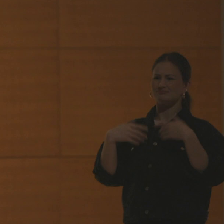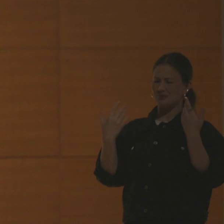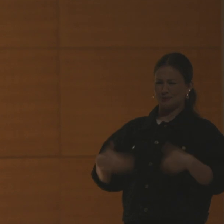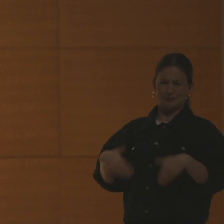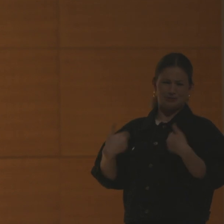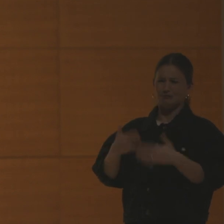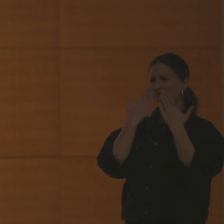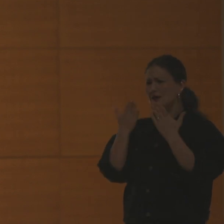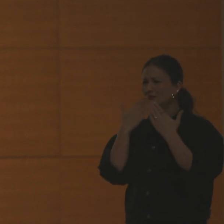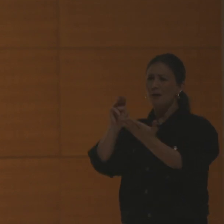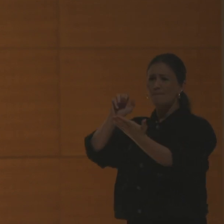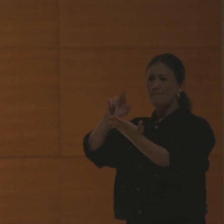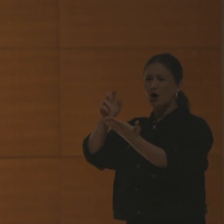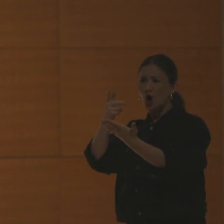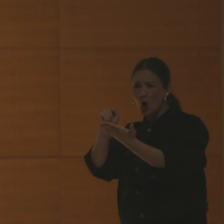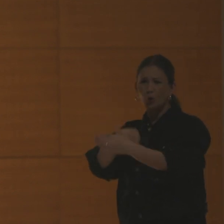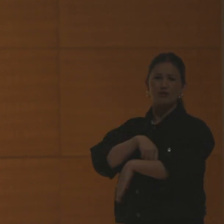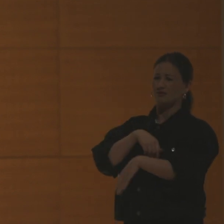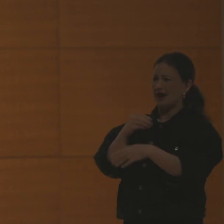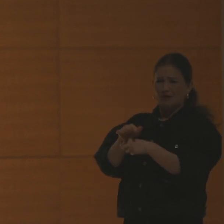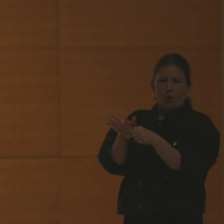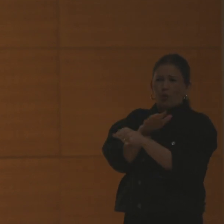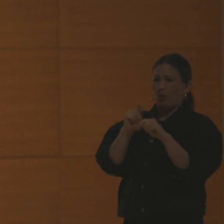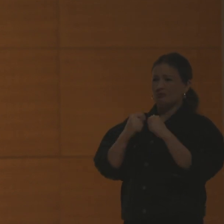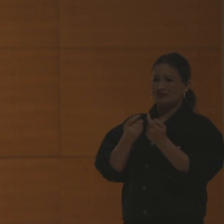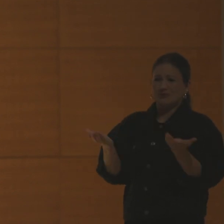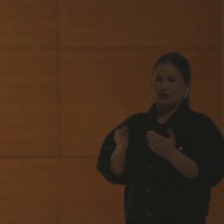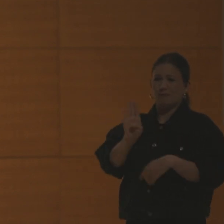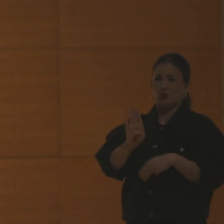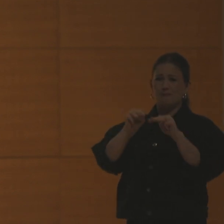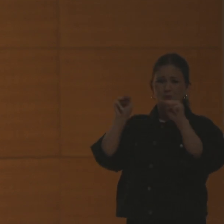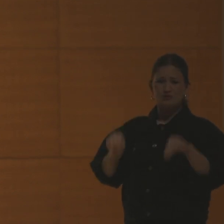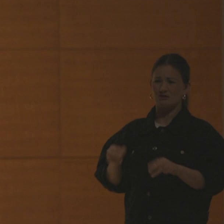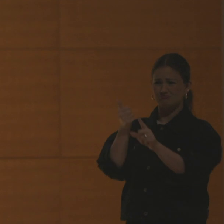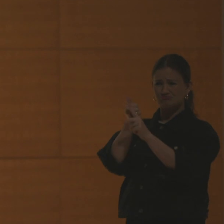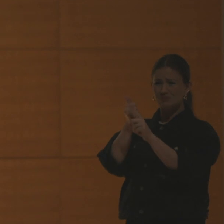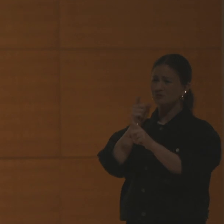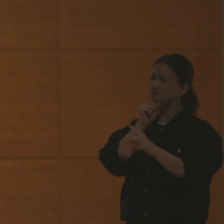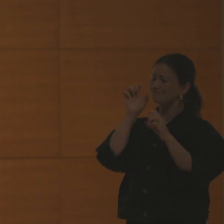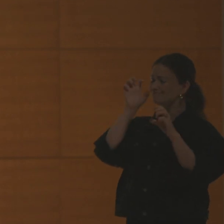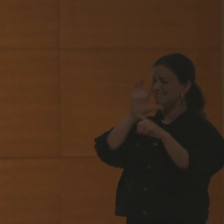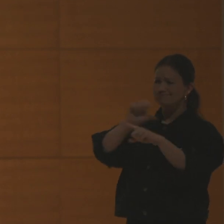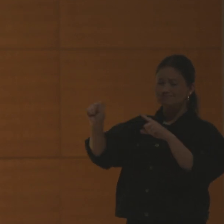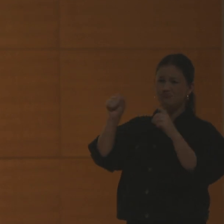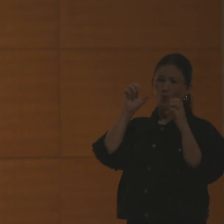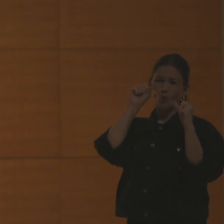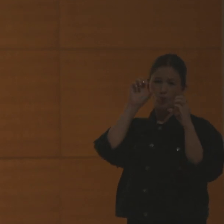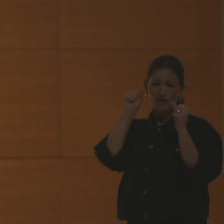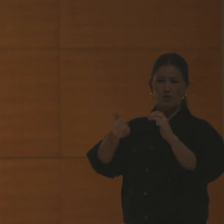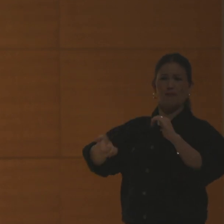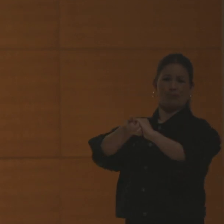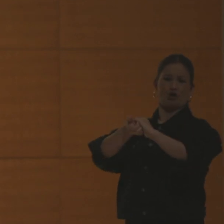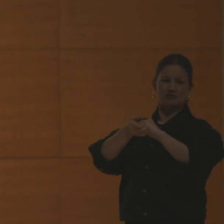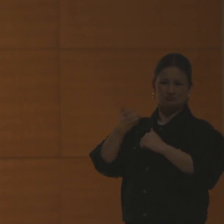thanks to Margot Cohen-Ristorucci and the whole team at the Brooklyn Museum for being such incredible, thoughtful partners in welcoming us here